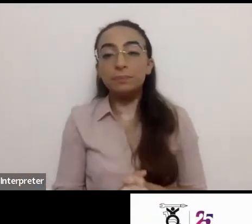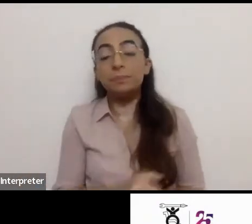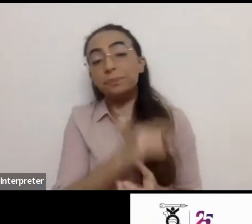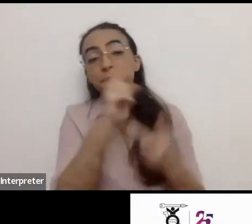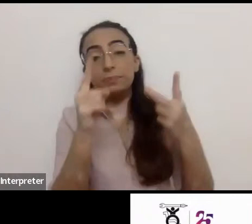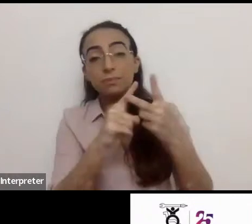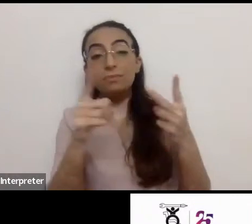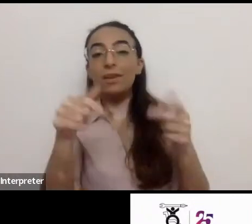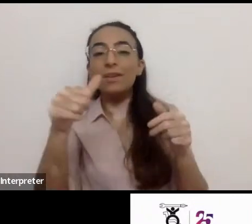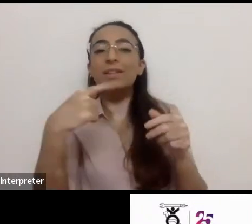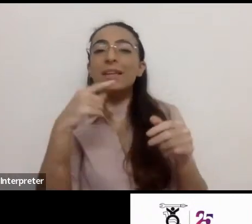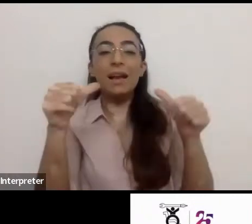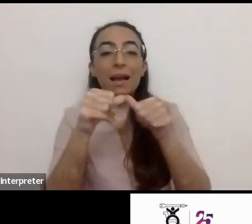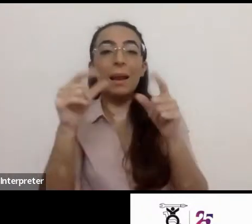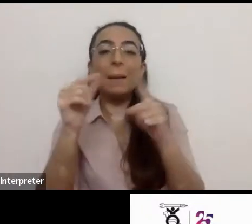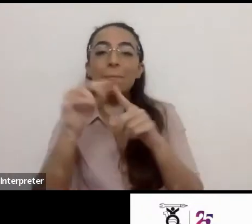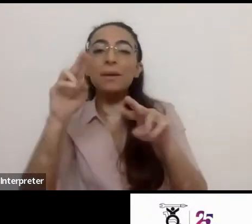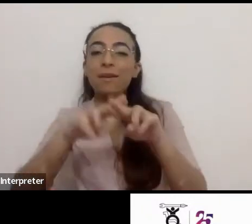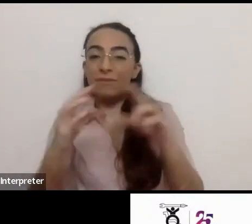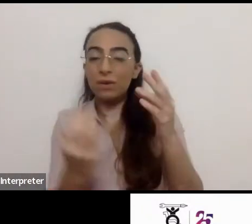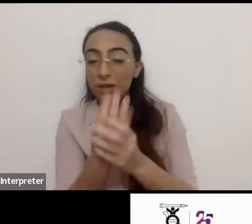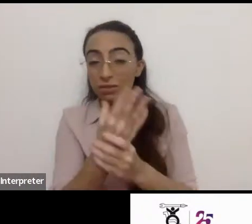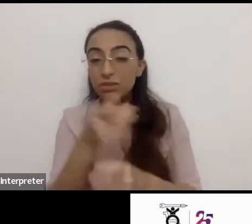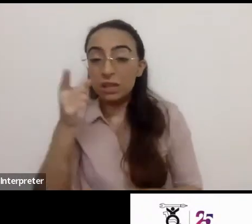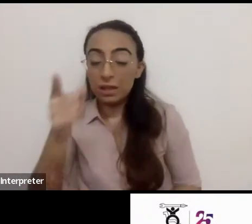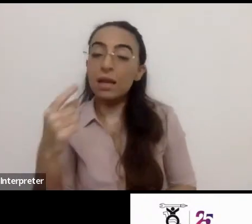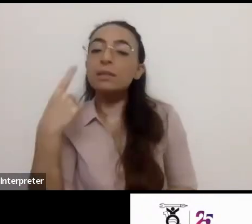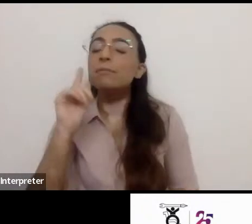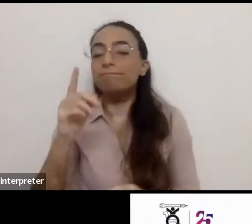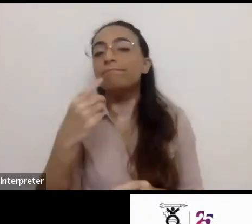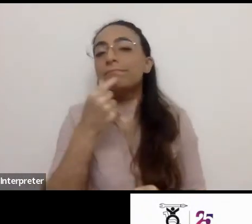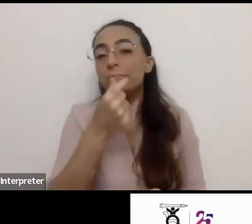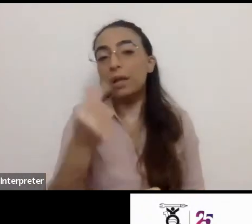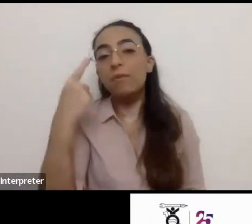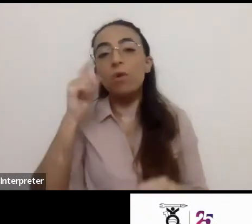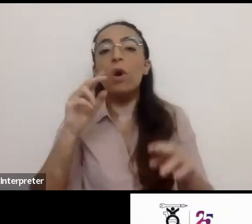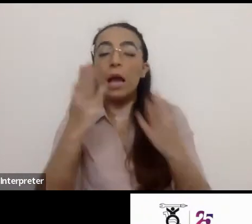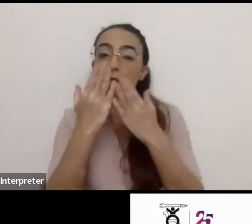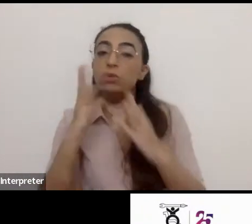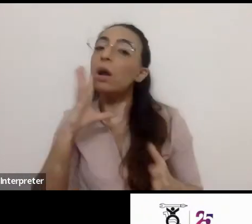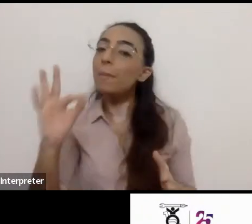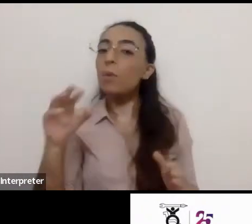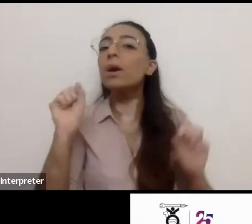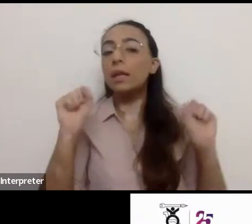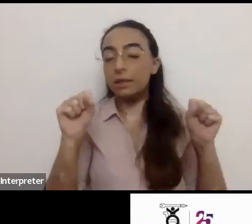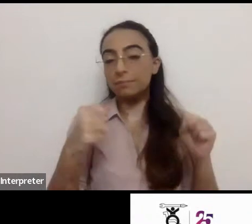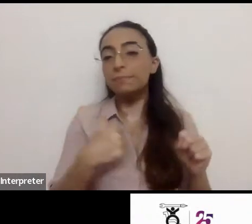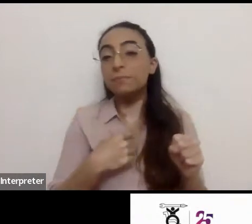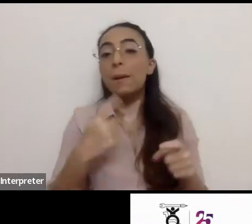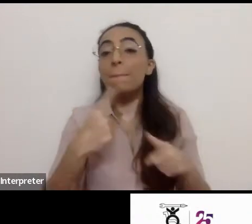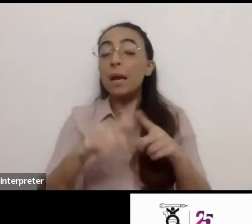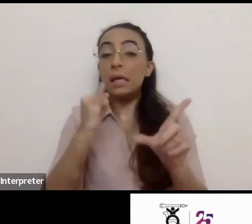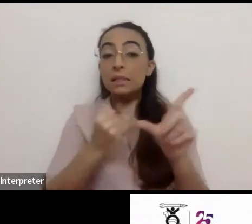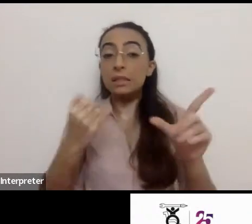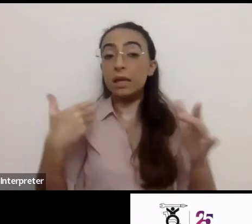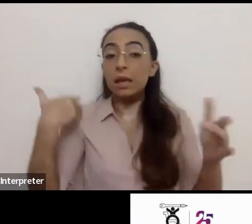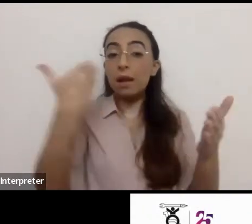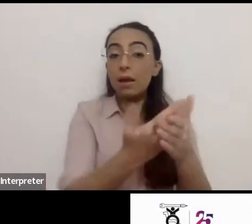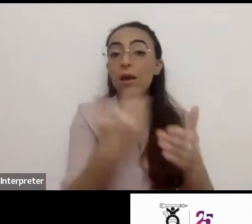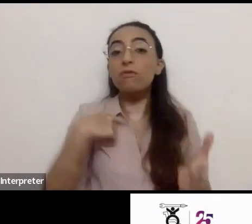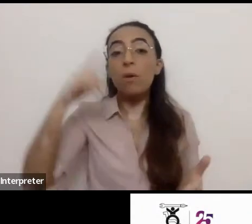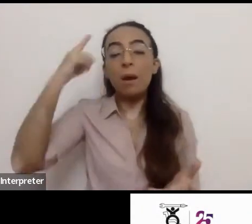So one is, you're right, a lot of our focus has been on education. But over the last 6 years, so one of the things we've been doing is we've been a very active